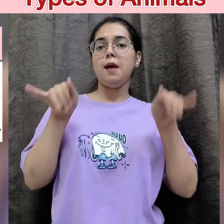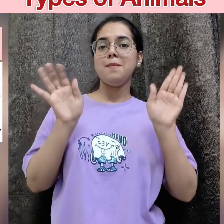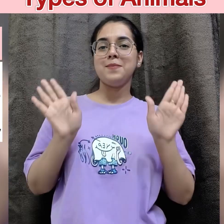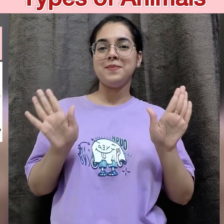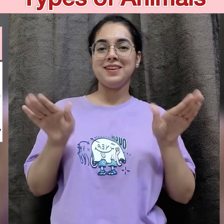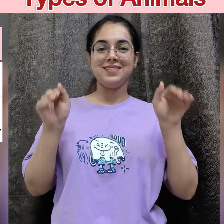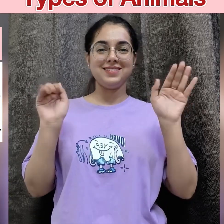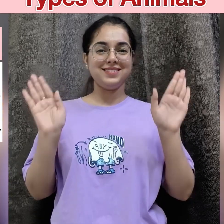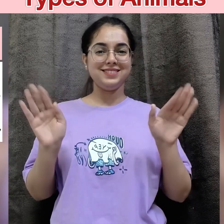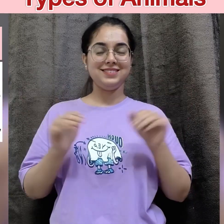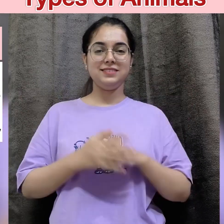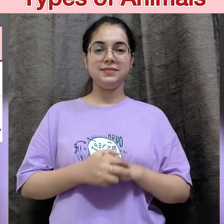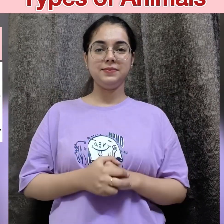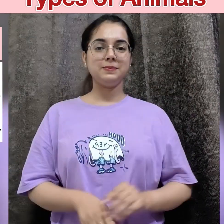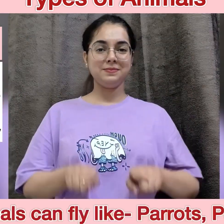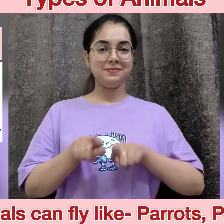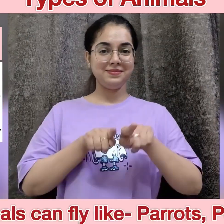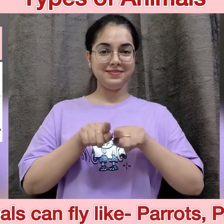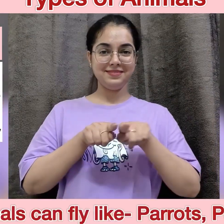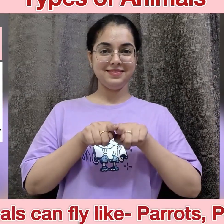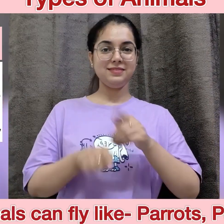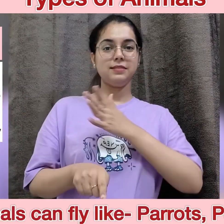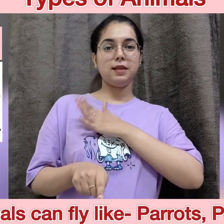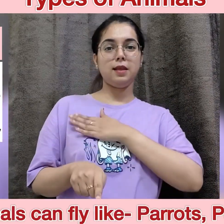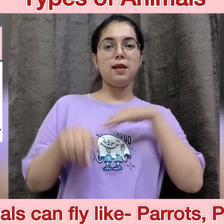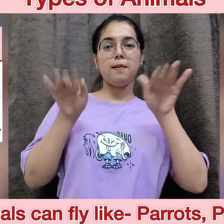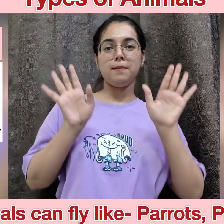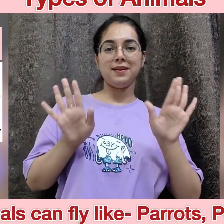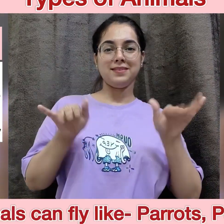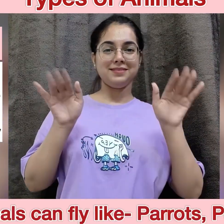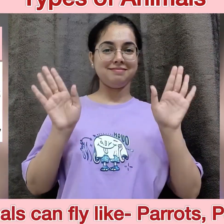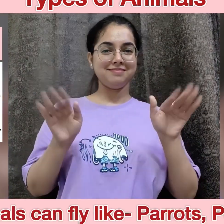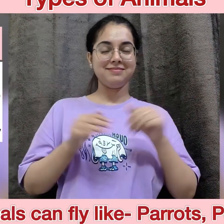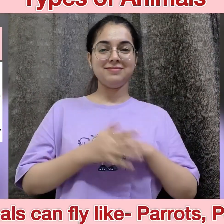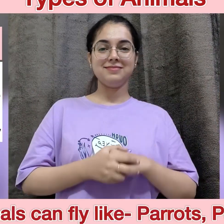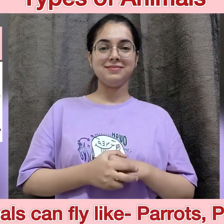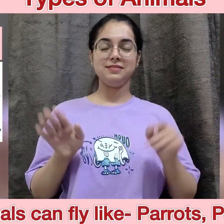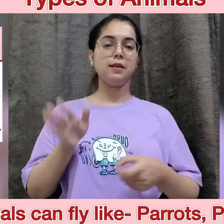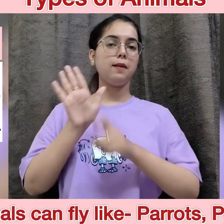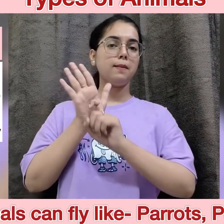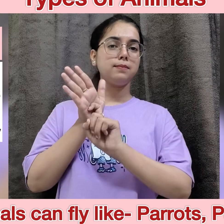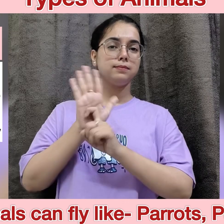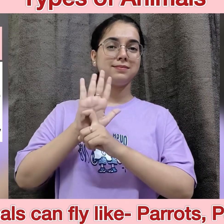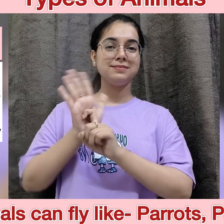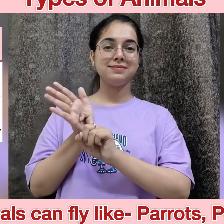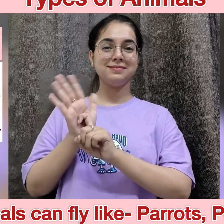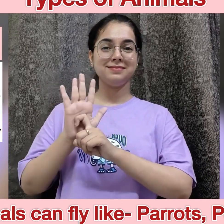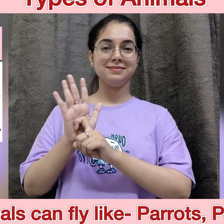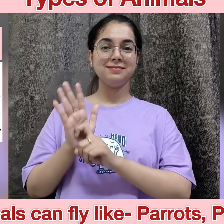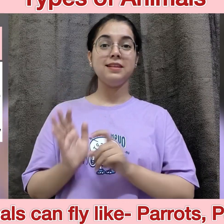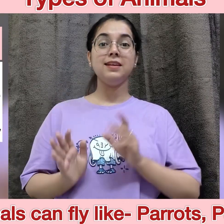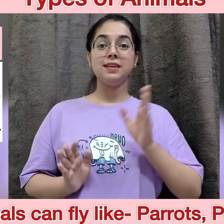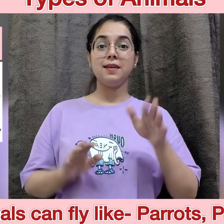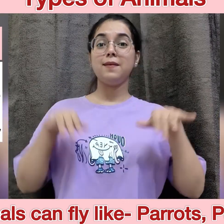BIRDS. Birds. Some animals can fly, like parrot,